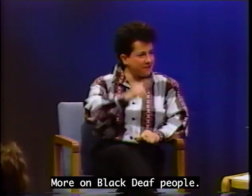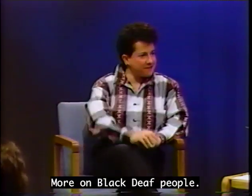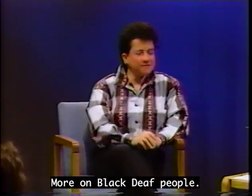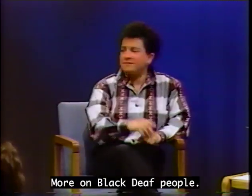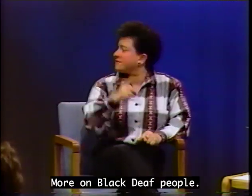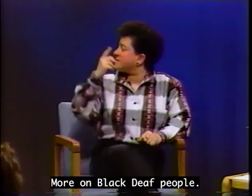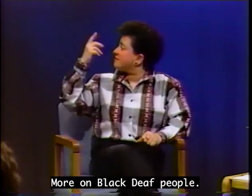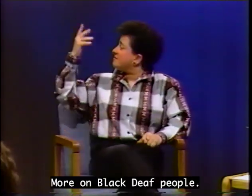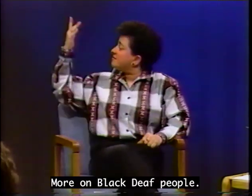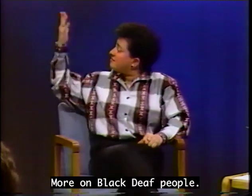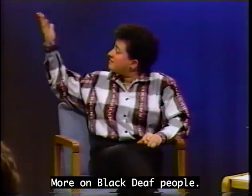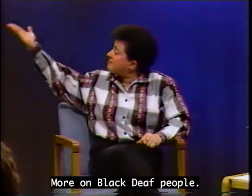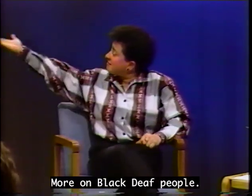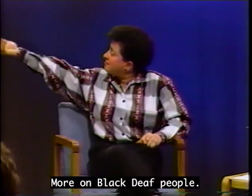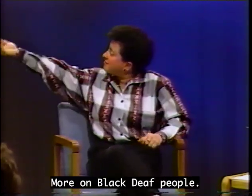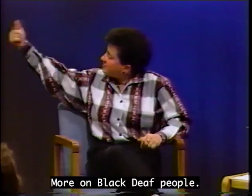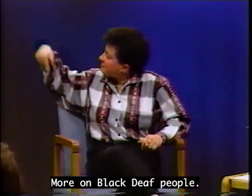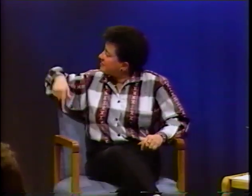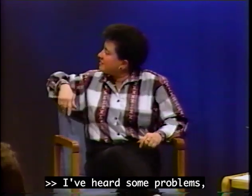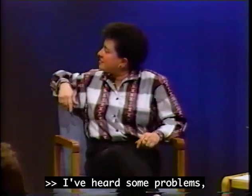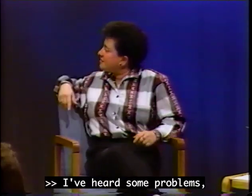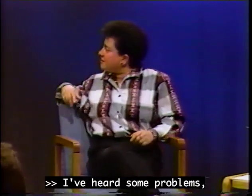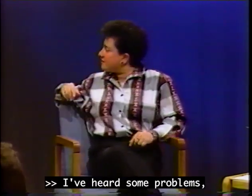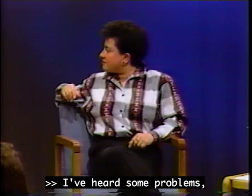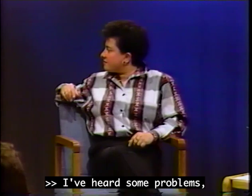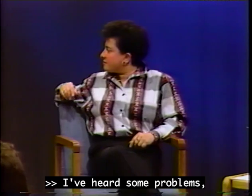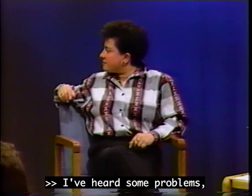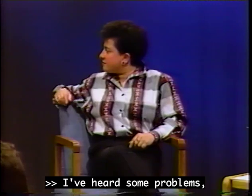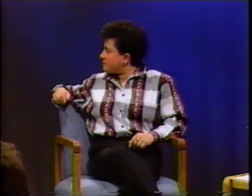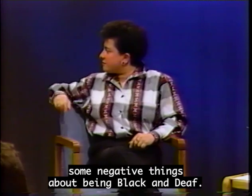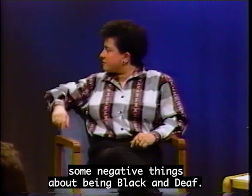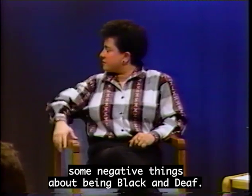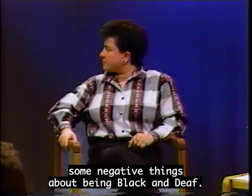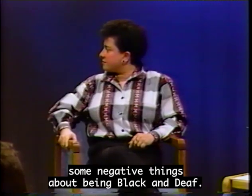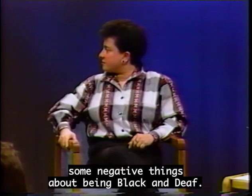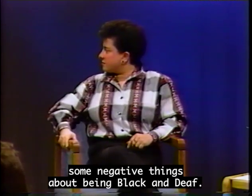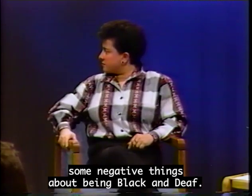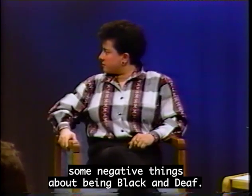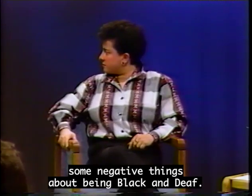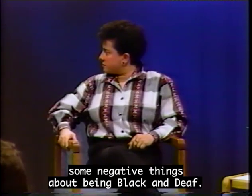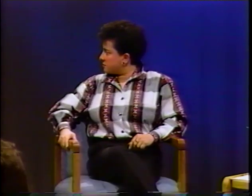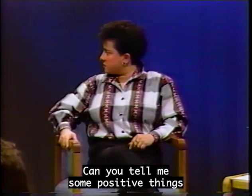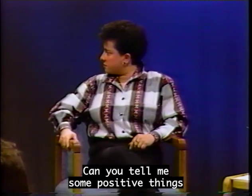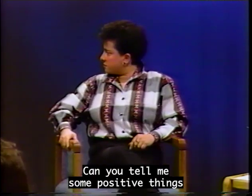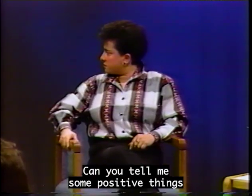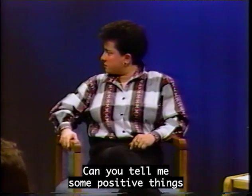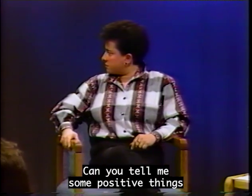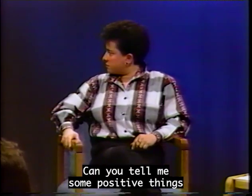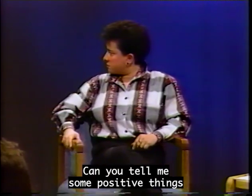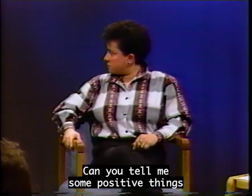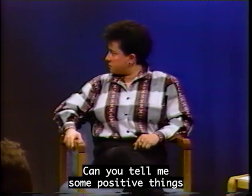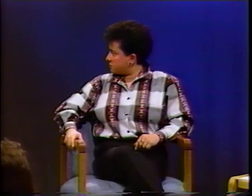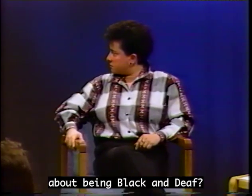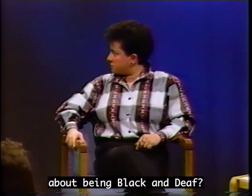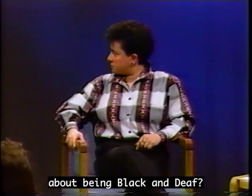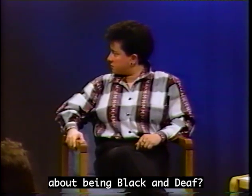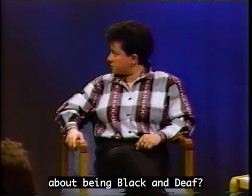more on black deaf people. I've heard some problems and some negative things about being black and deaf. Can you tell me some positive things about being black and